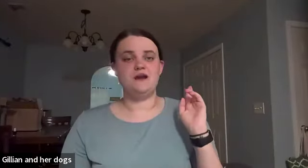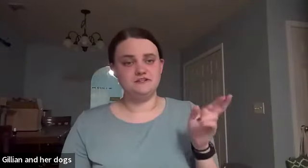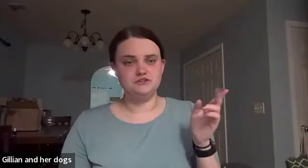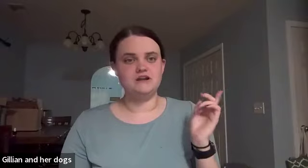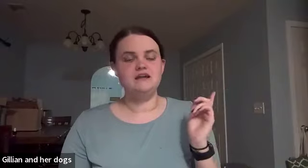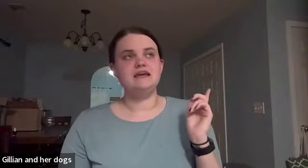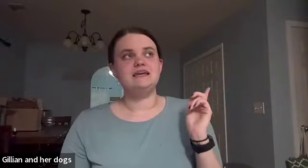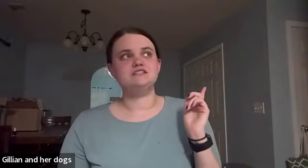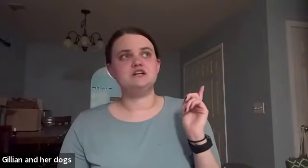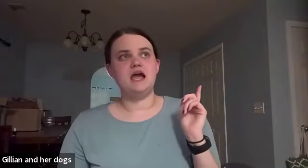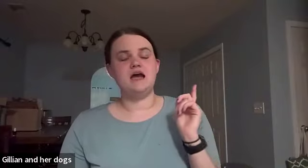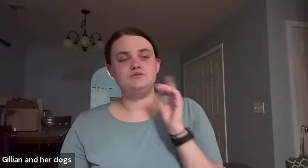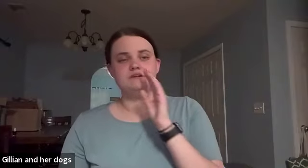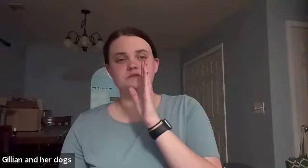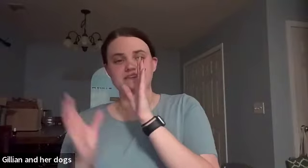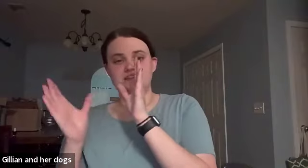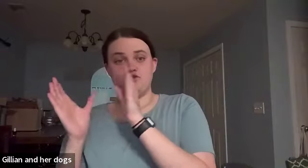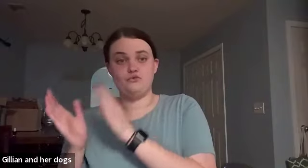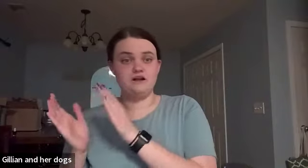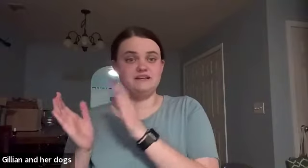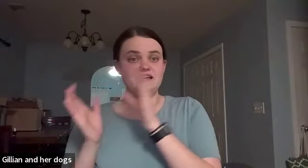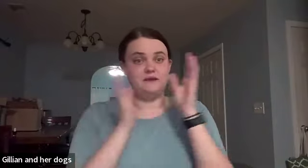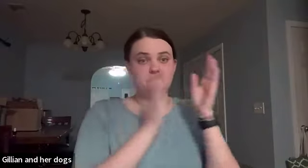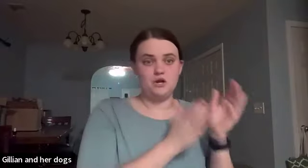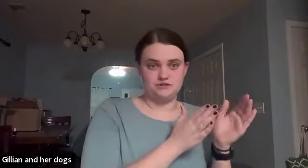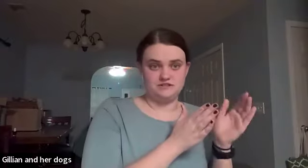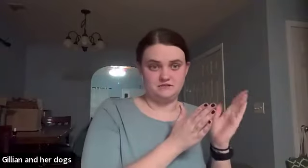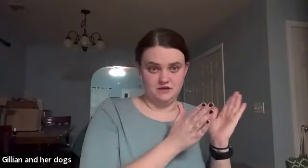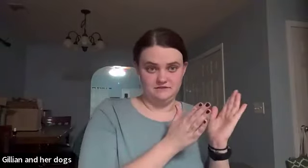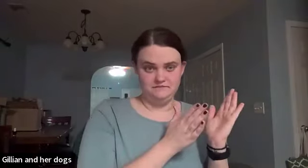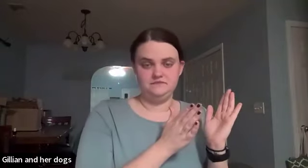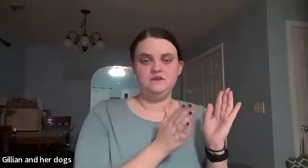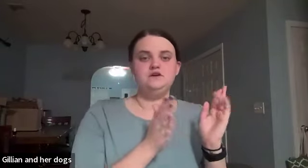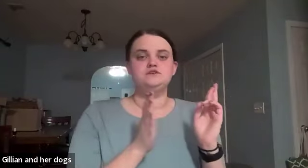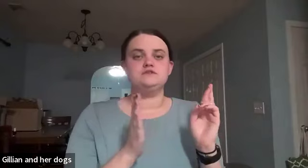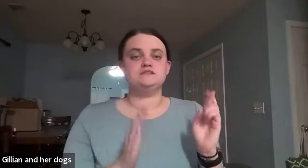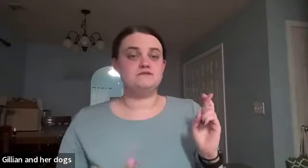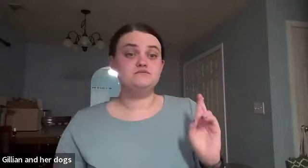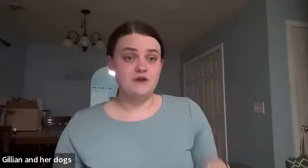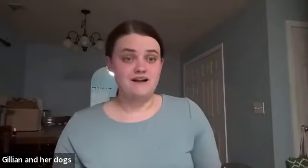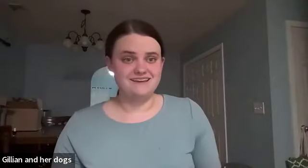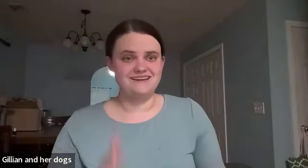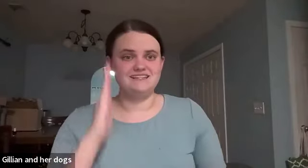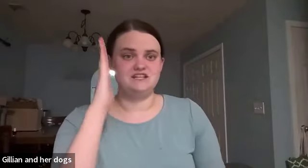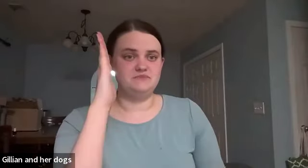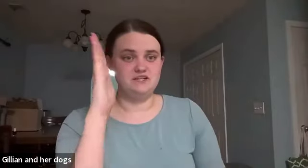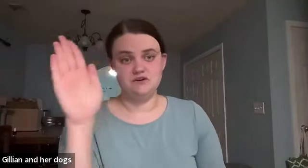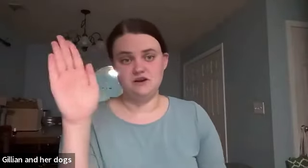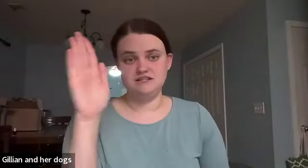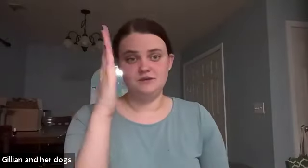for astronaut, it's going to be the sign for rocket and then person, okay? So the sign for rocket is going to be your